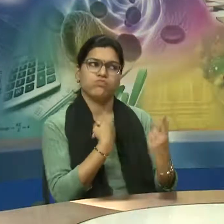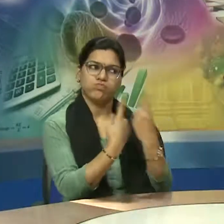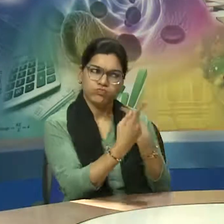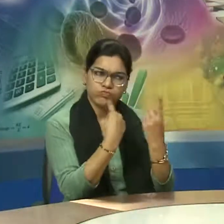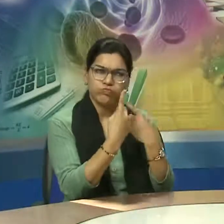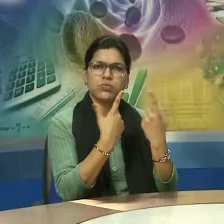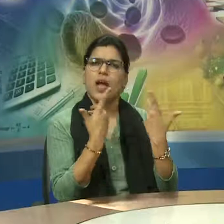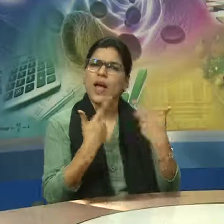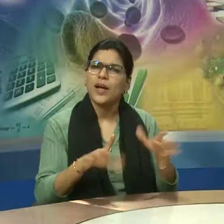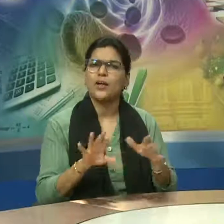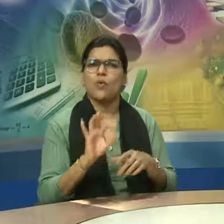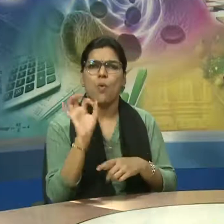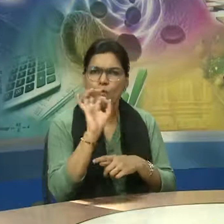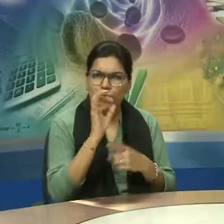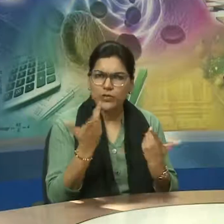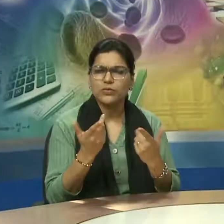Each other.